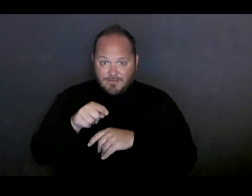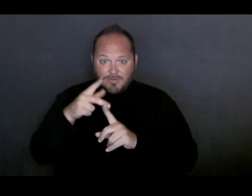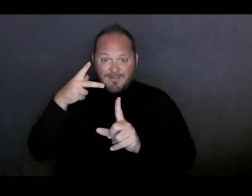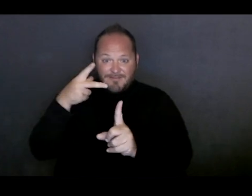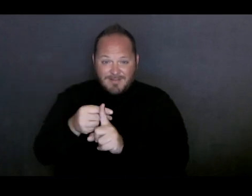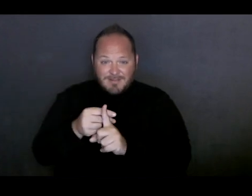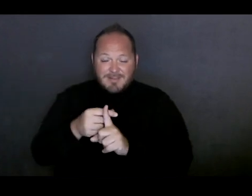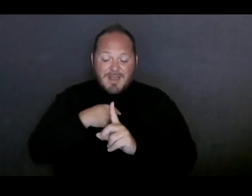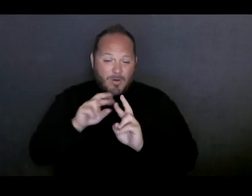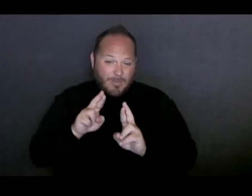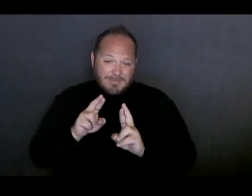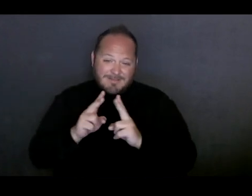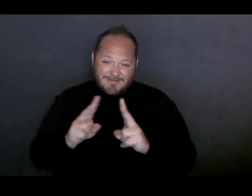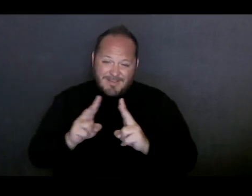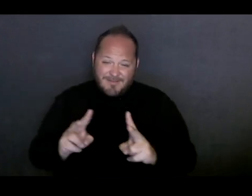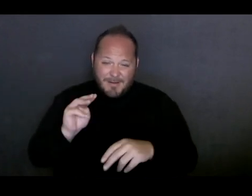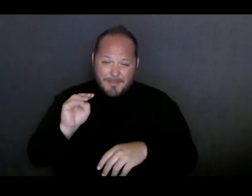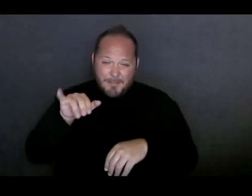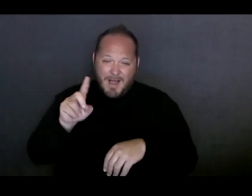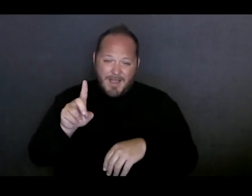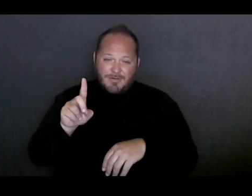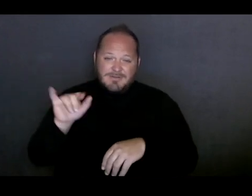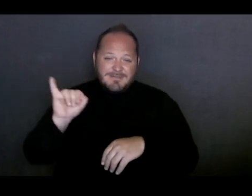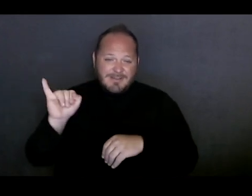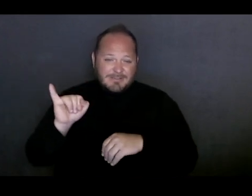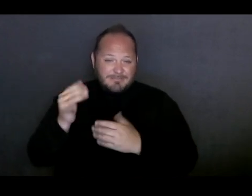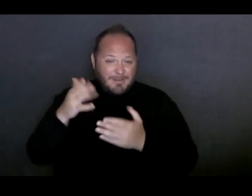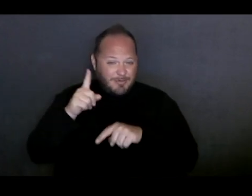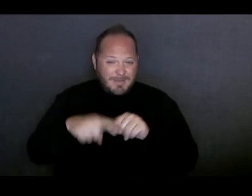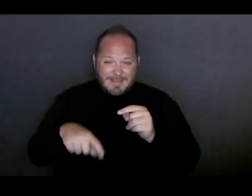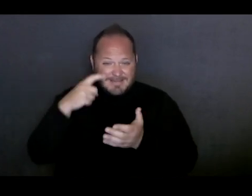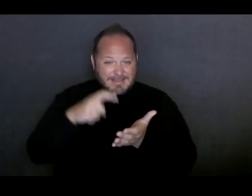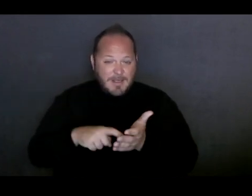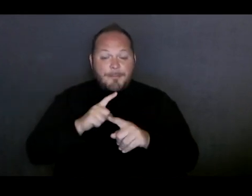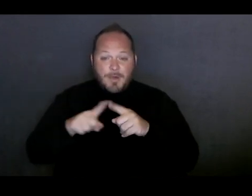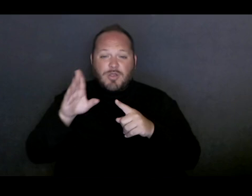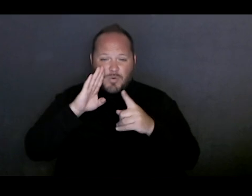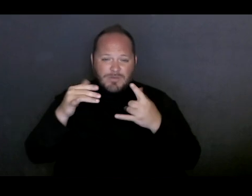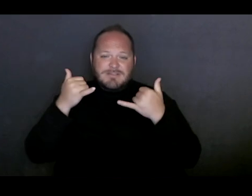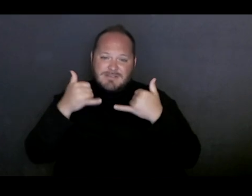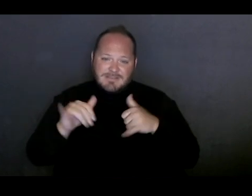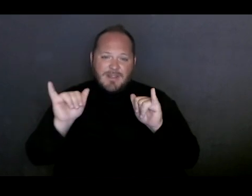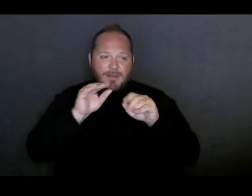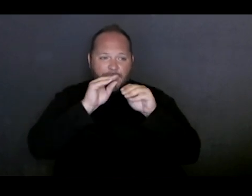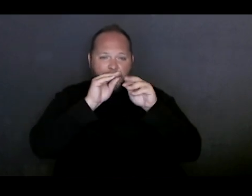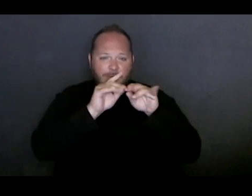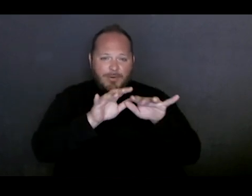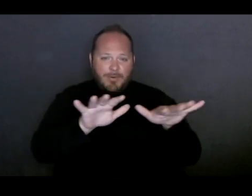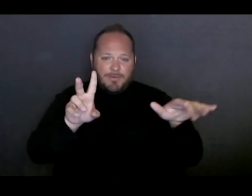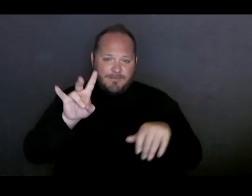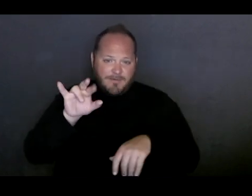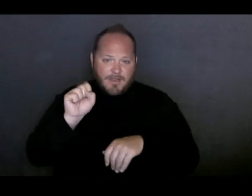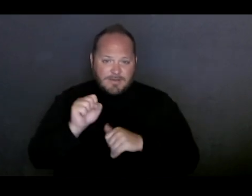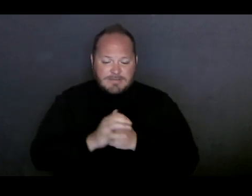you can't even tell, but you're still going to be breathing out virus. Similar, even if you are vaccinated